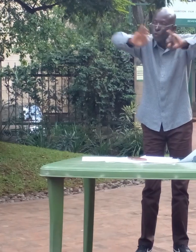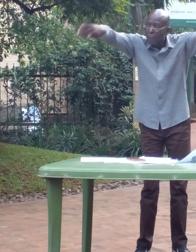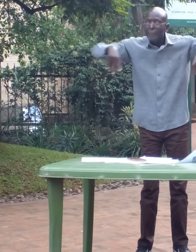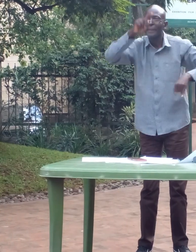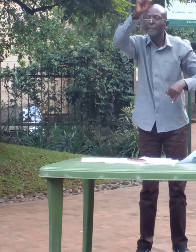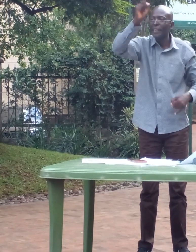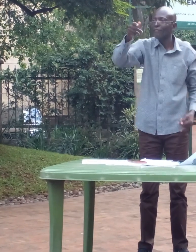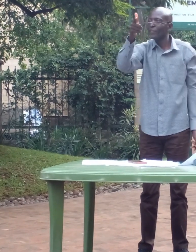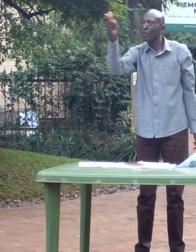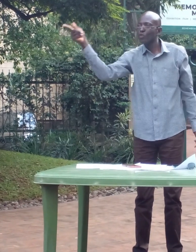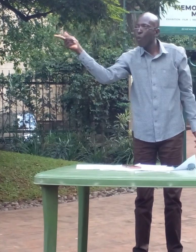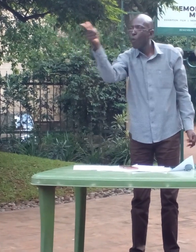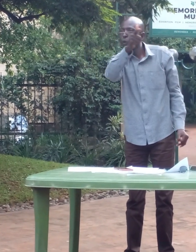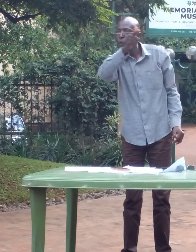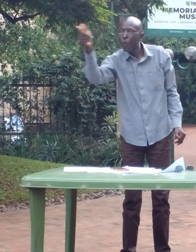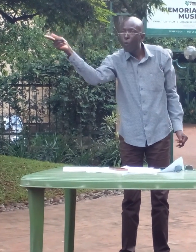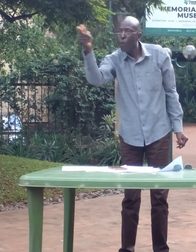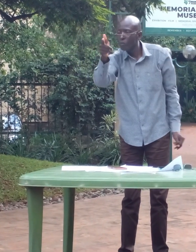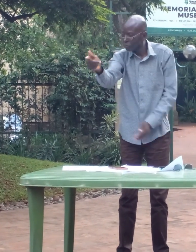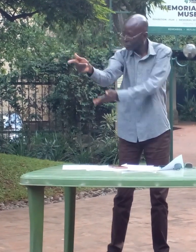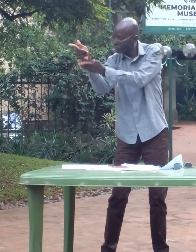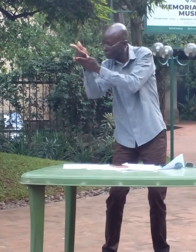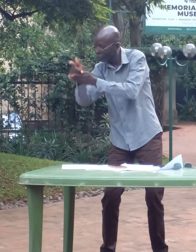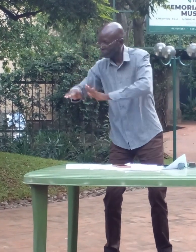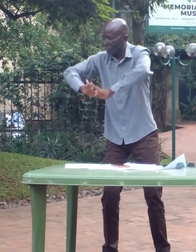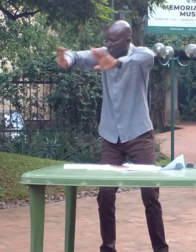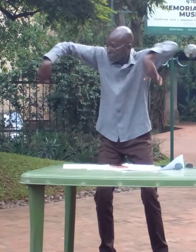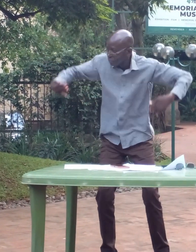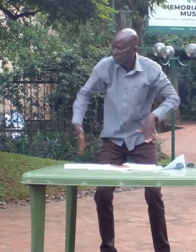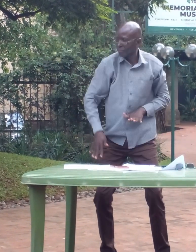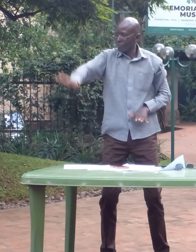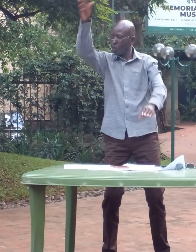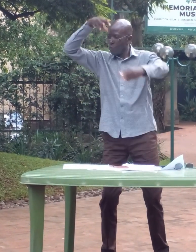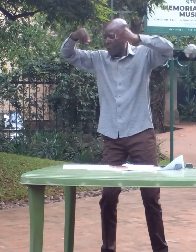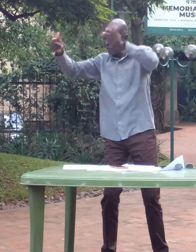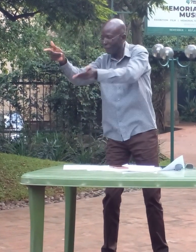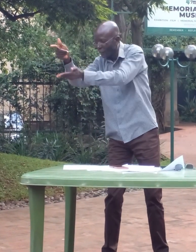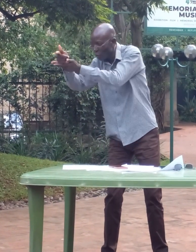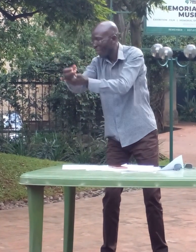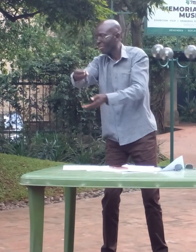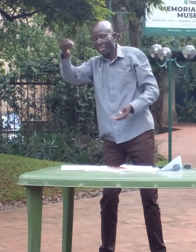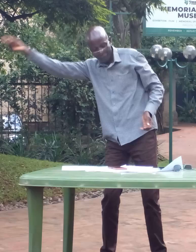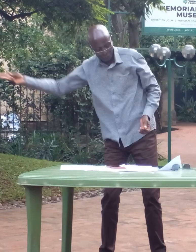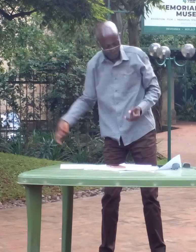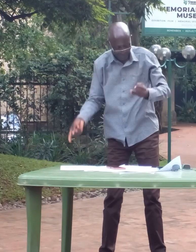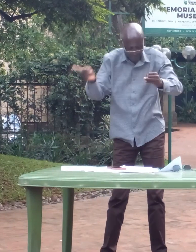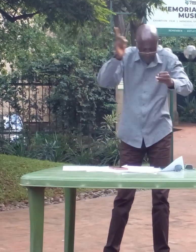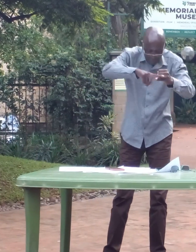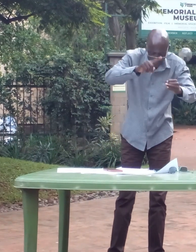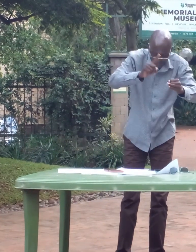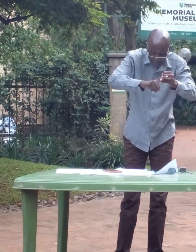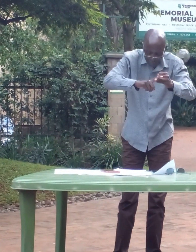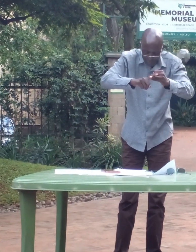it to the IC. For the swimming, video yourself when you're swimming, and then you send it to your